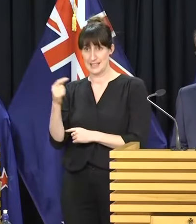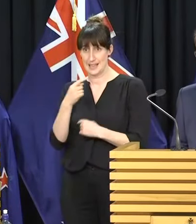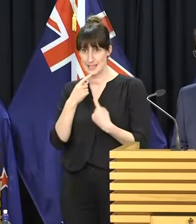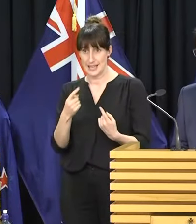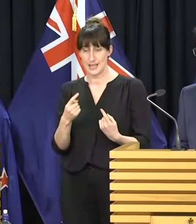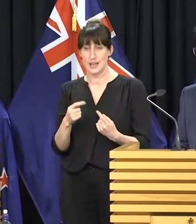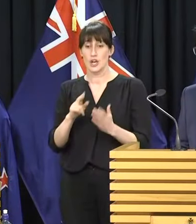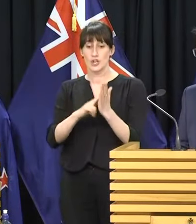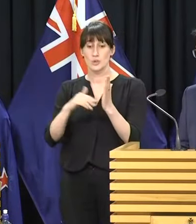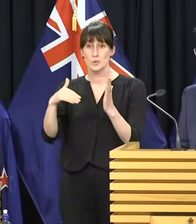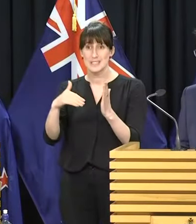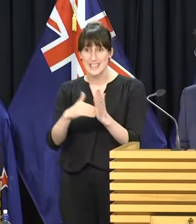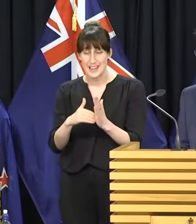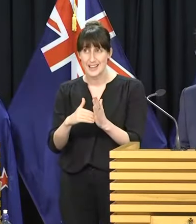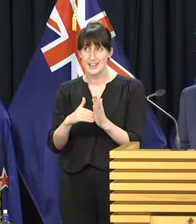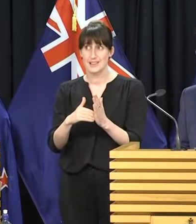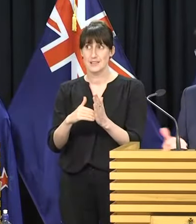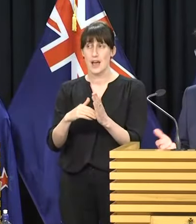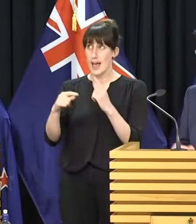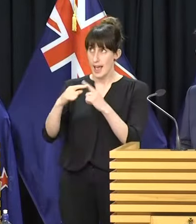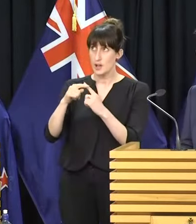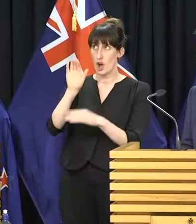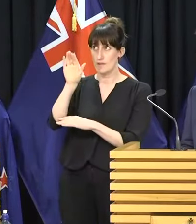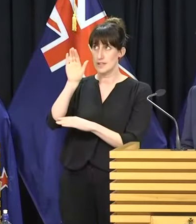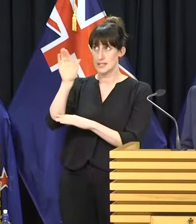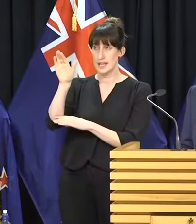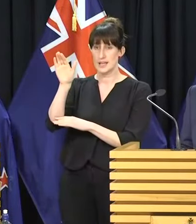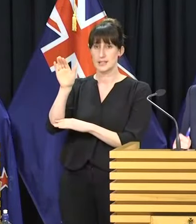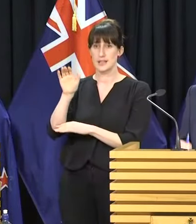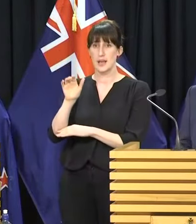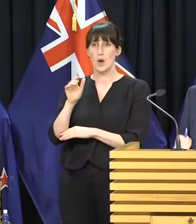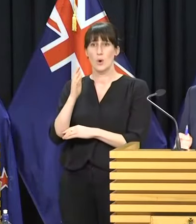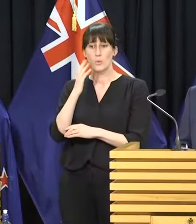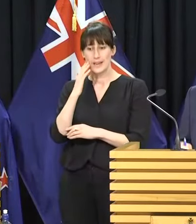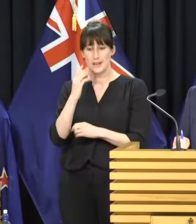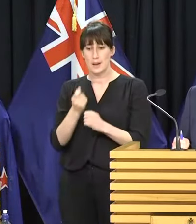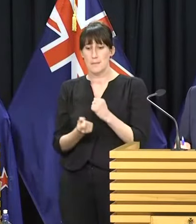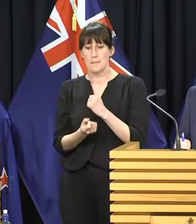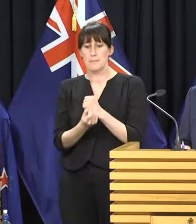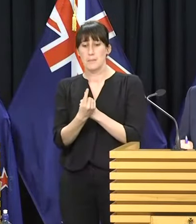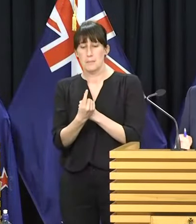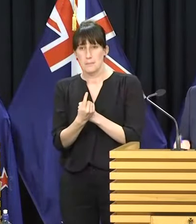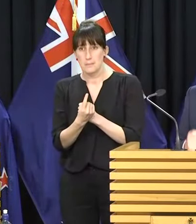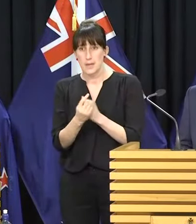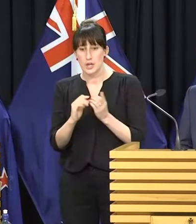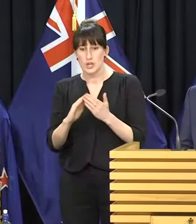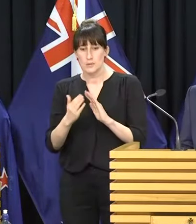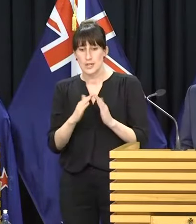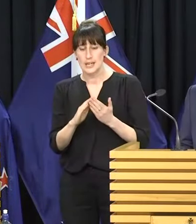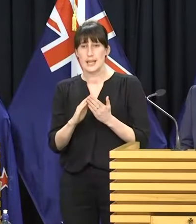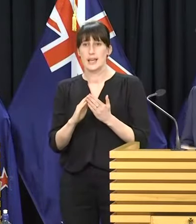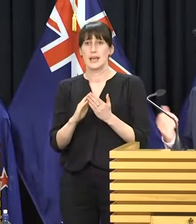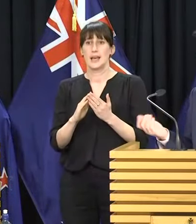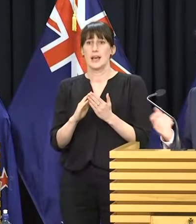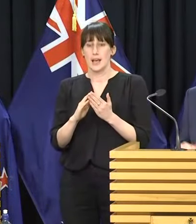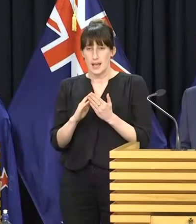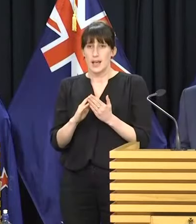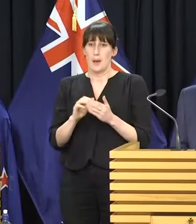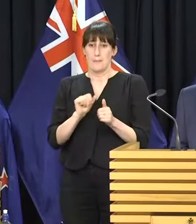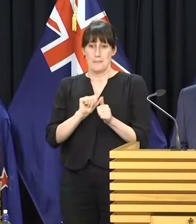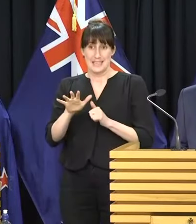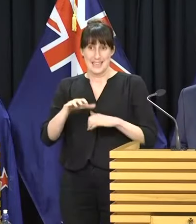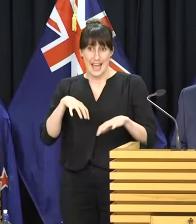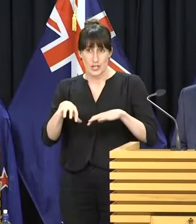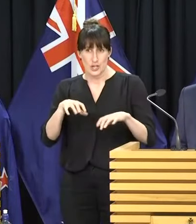New Zealand and globally when you get this sort of situation is to act in the best interests of other people, and that's exactly what